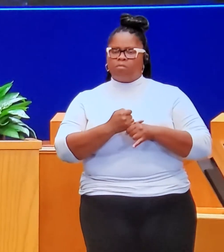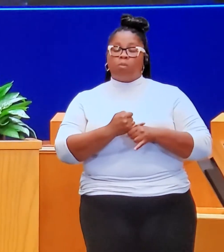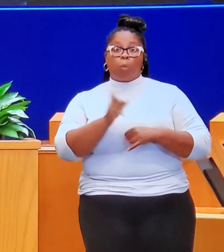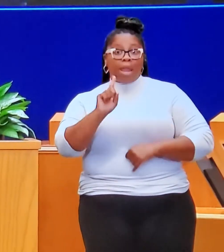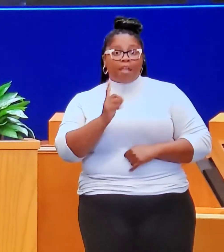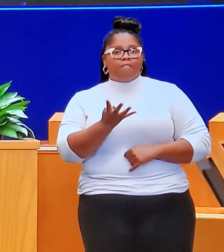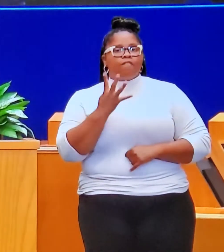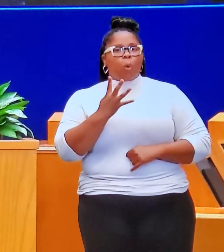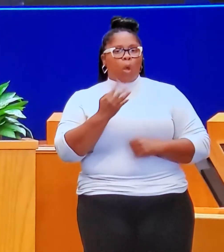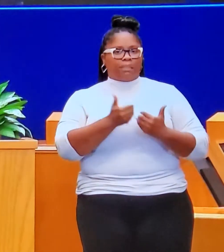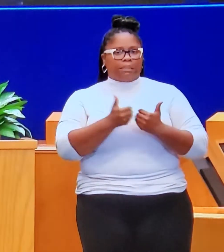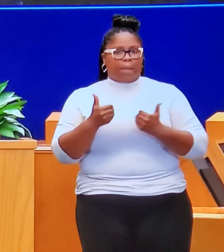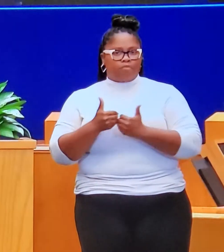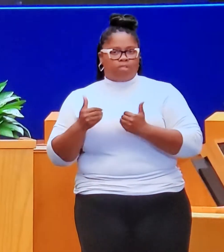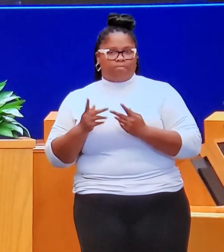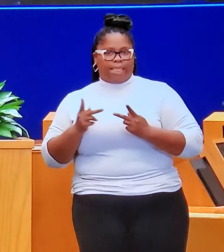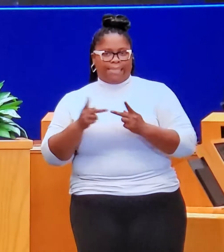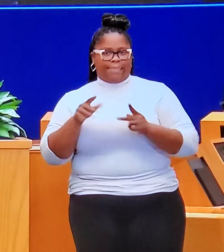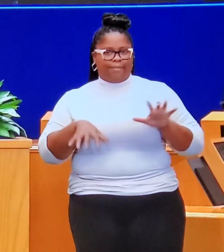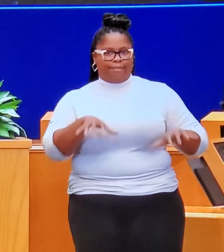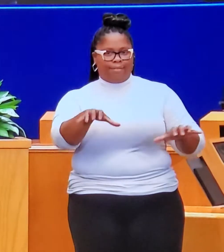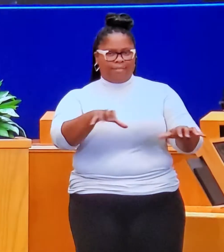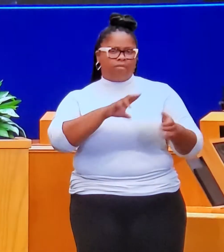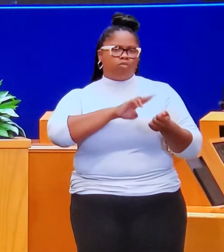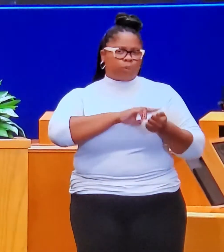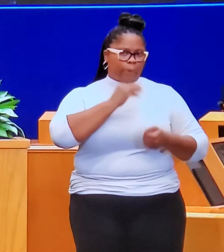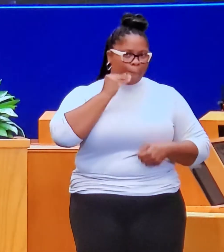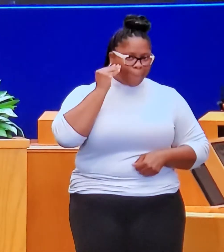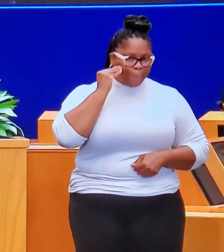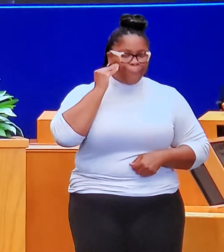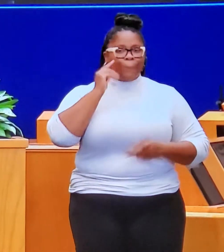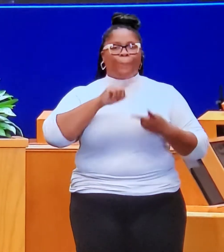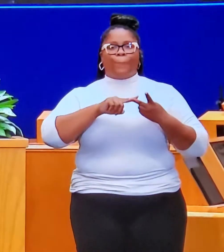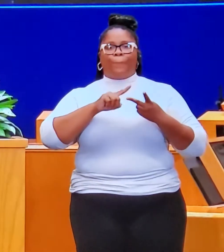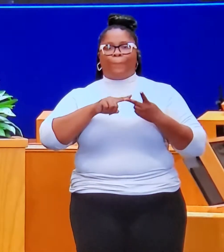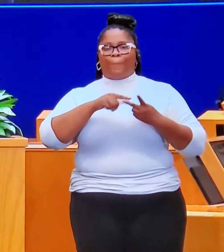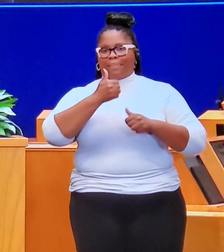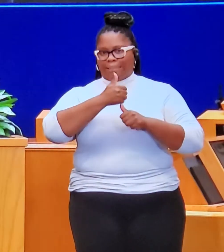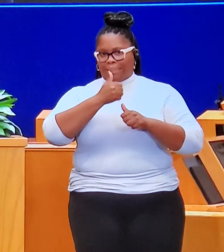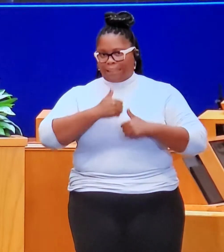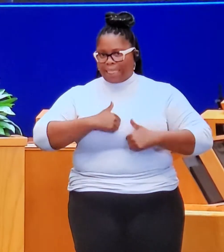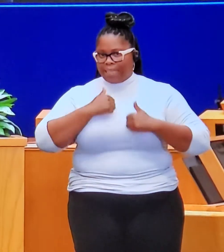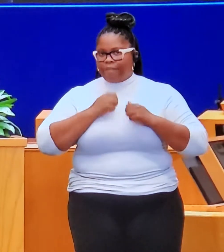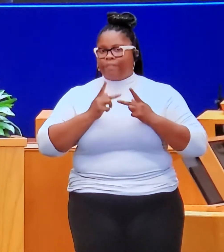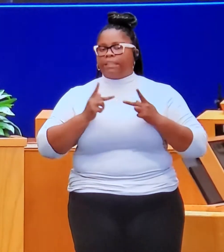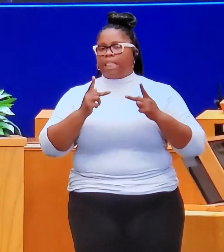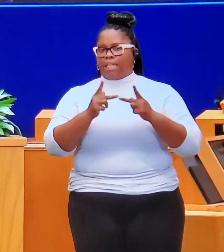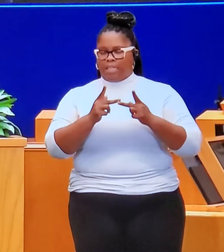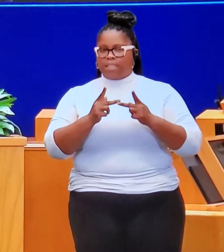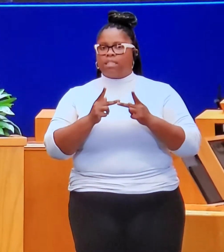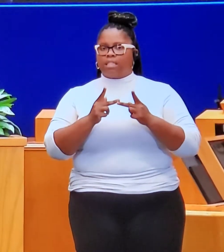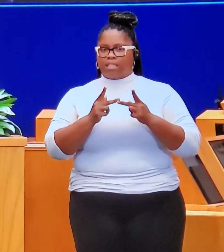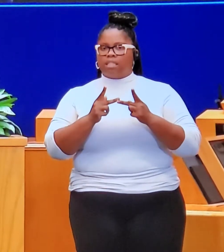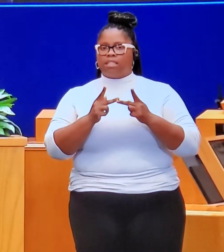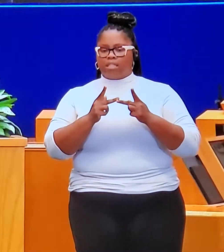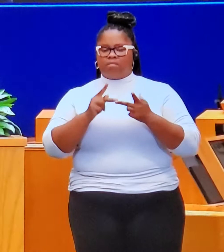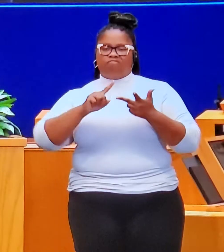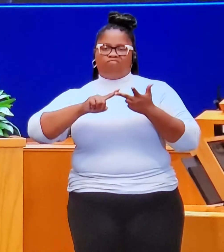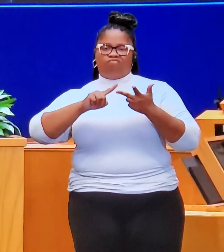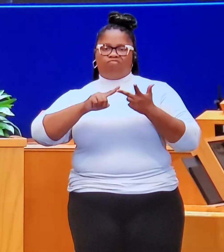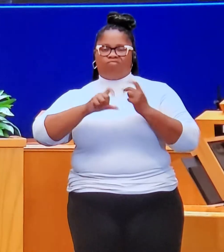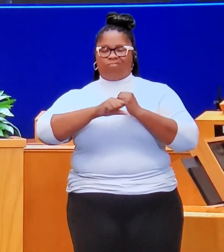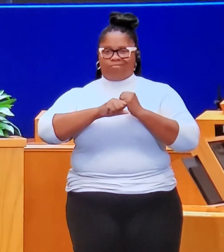different institutional settings, including nursing homes and assisted living facilities, and an extended